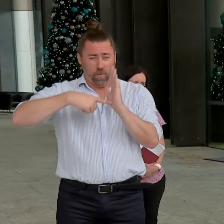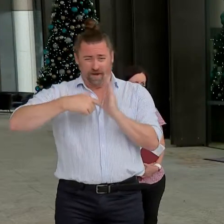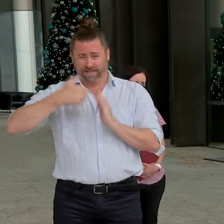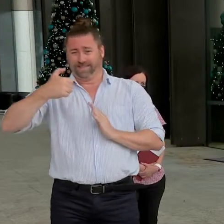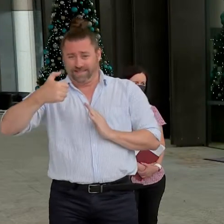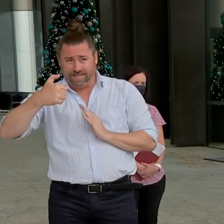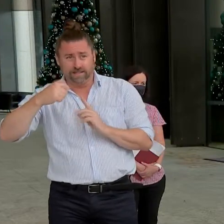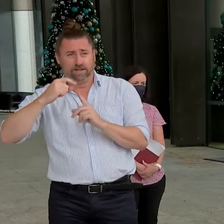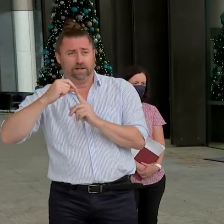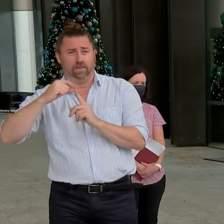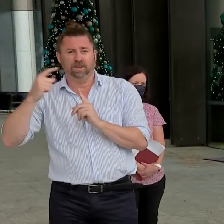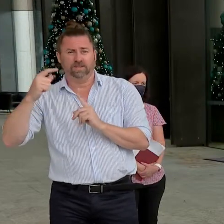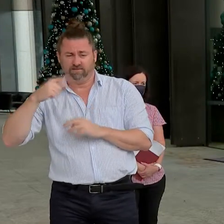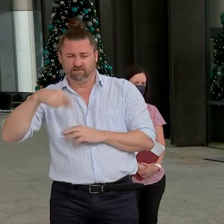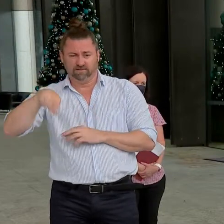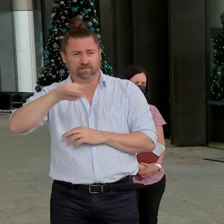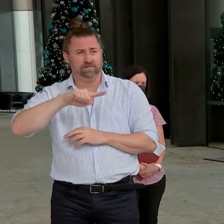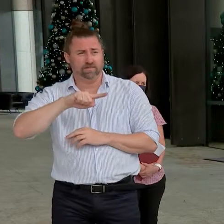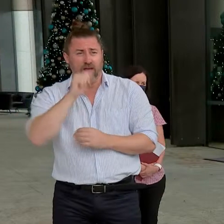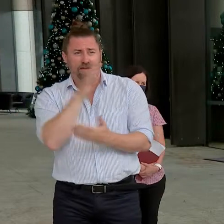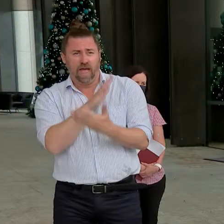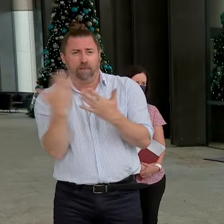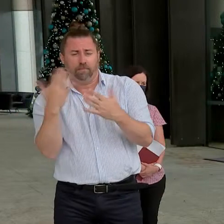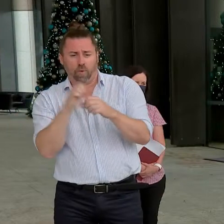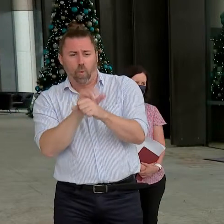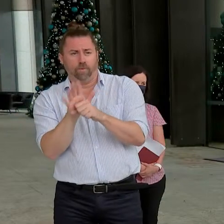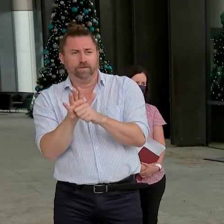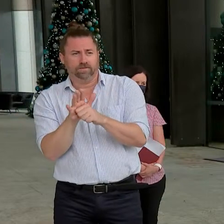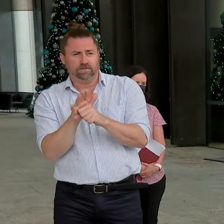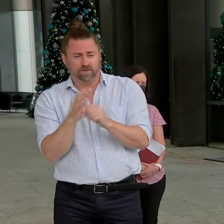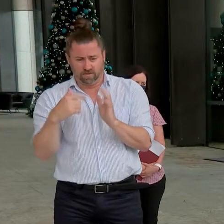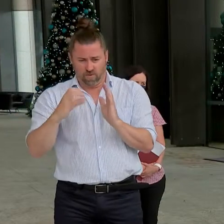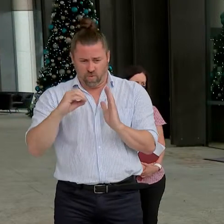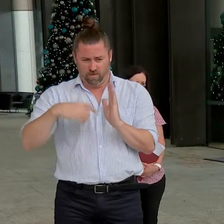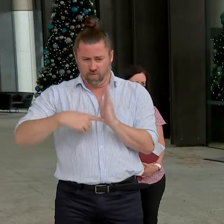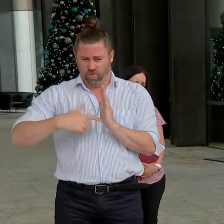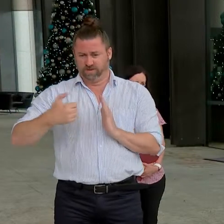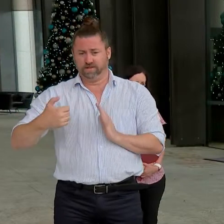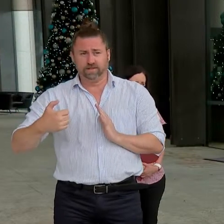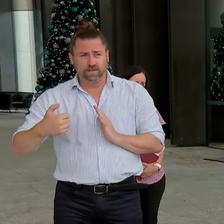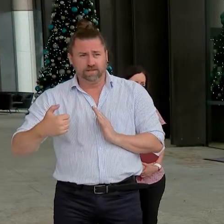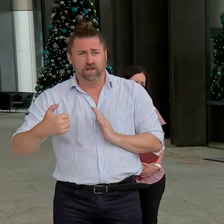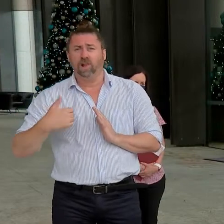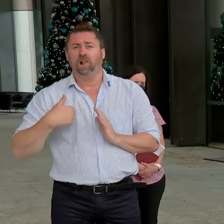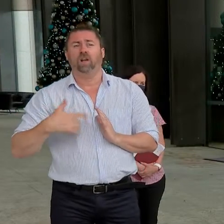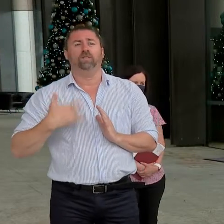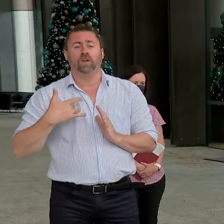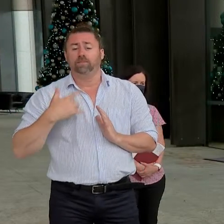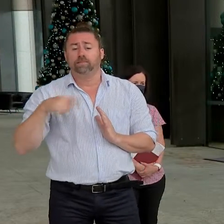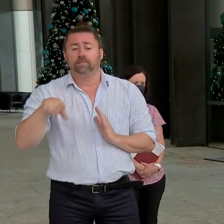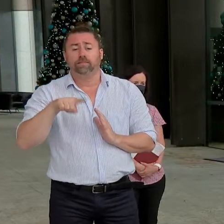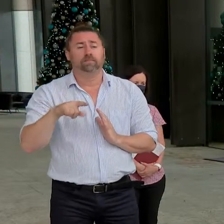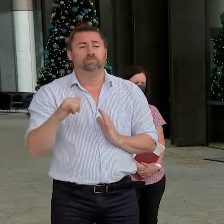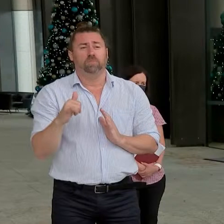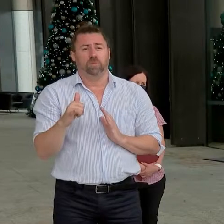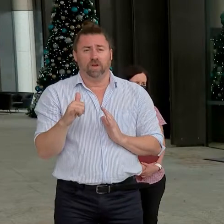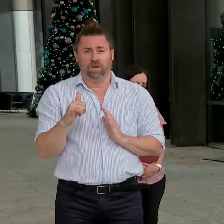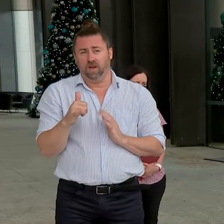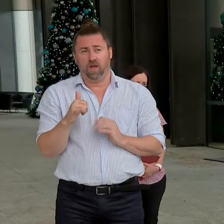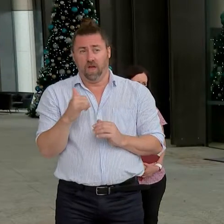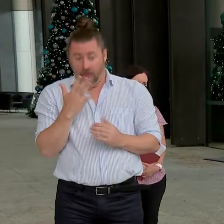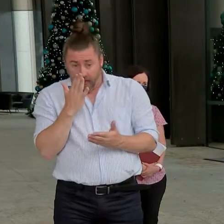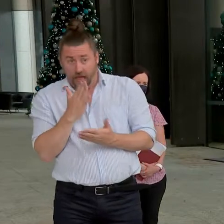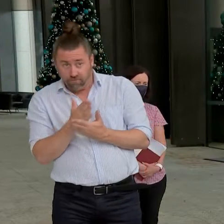those tests came back positive. And it's likely that some of those tests were false positives as